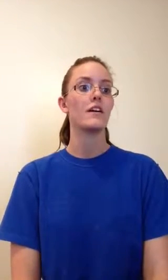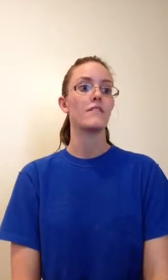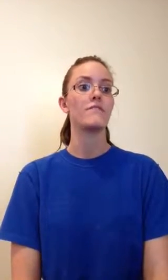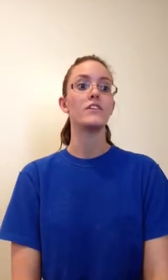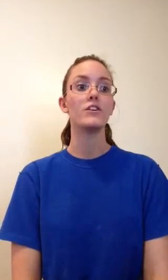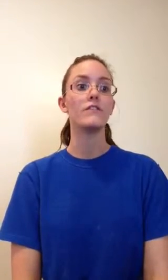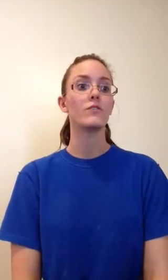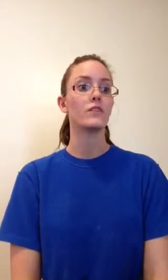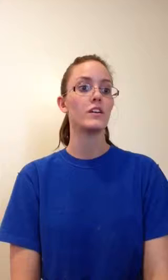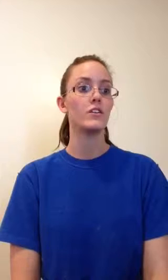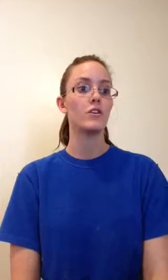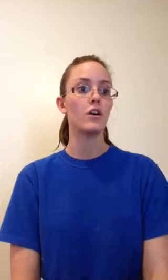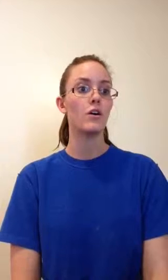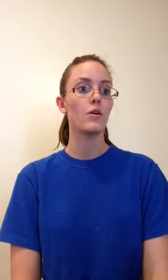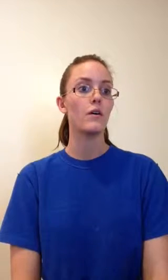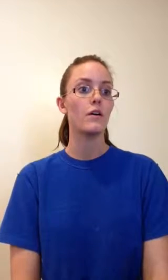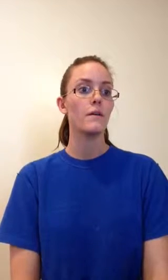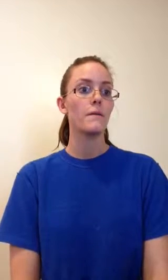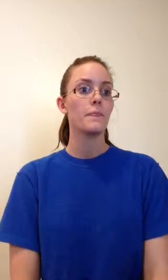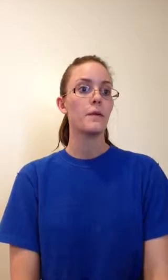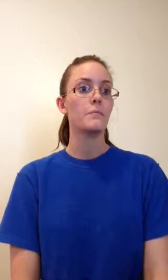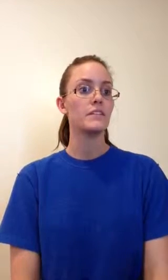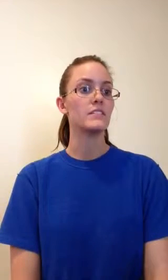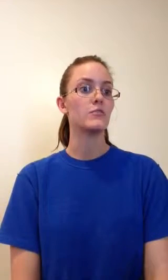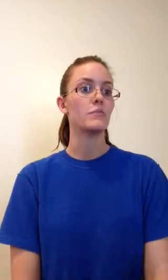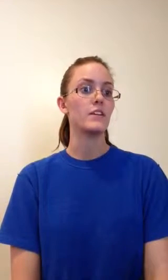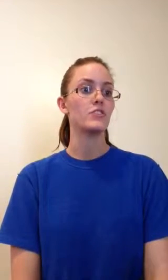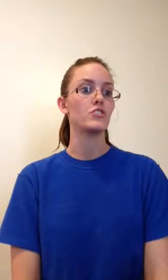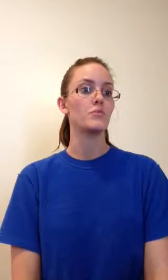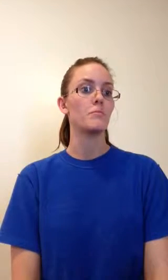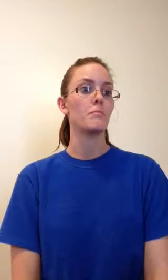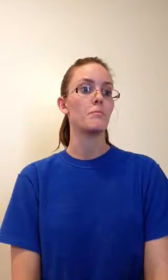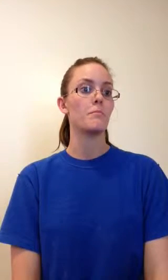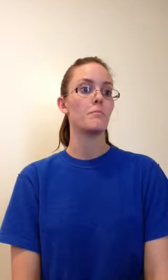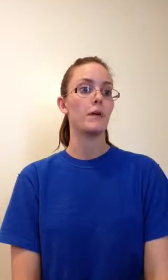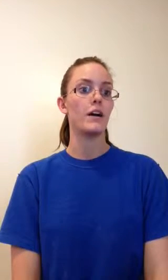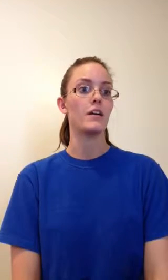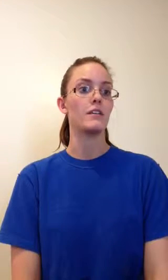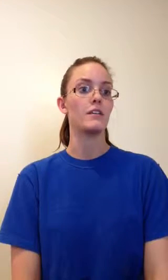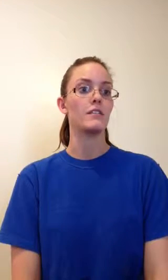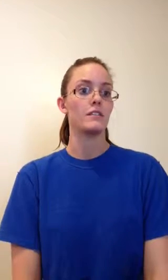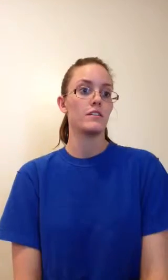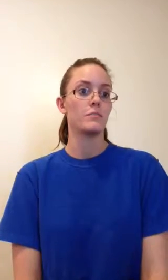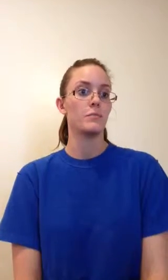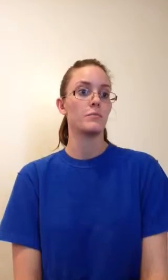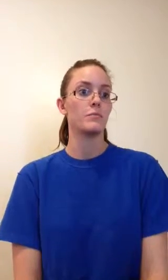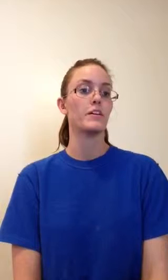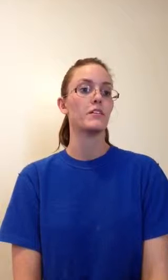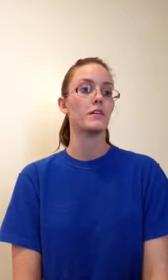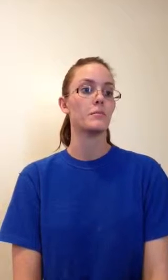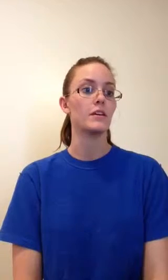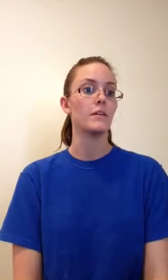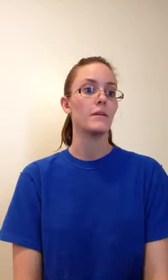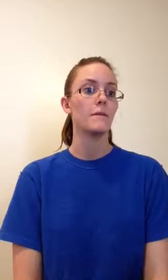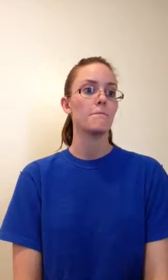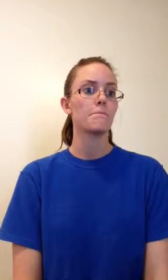have video phone ready to go, but it is still managed by hearing people, by a hearing company. I